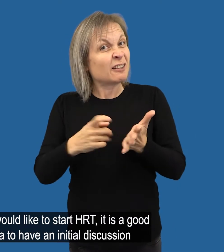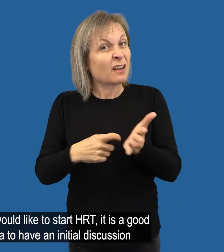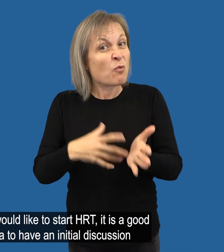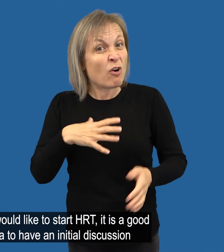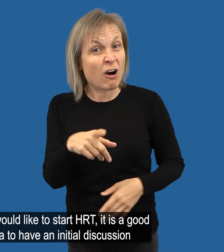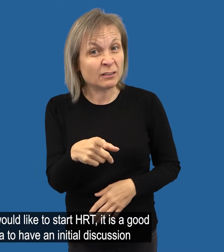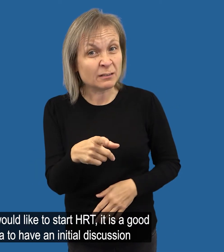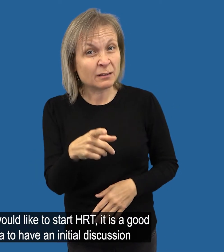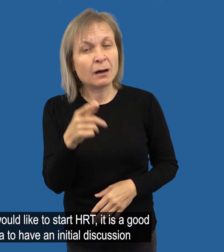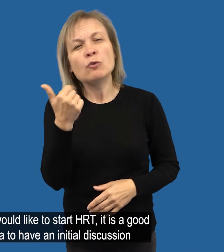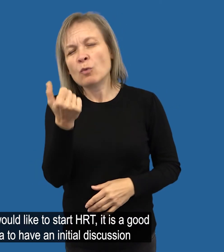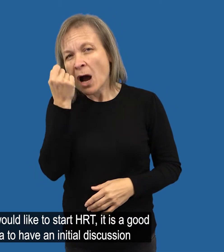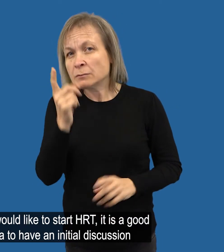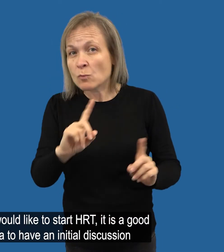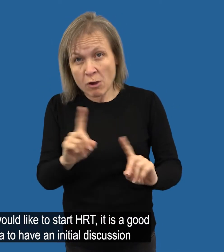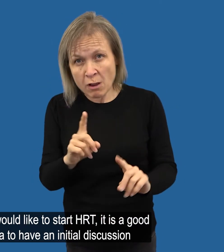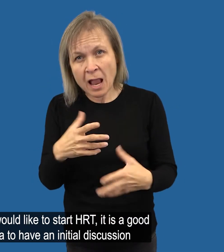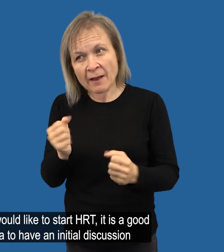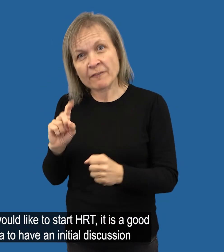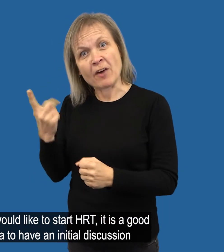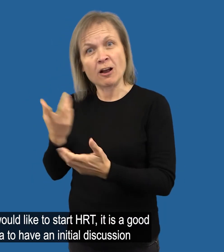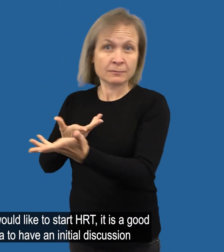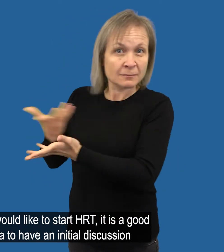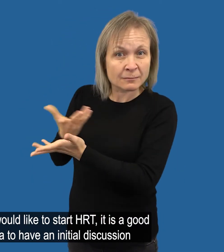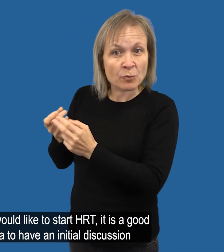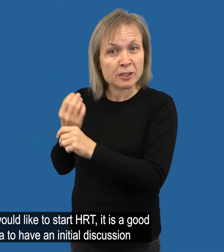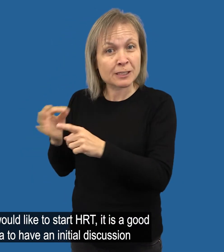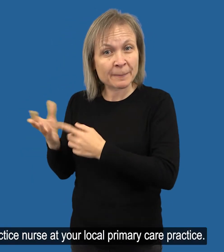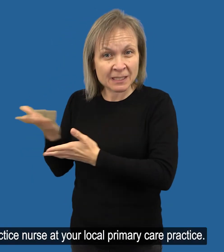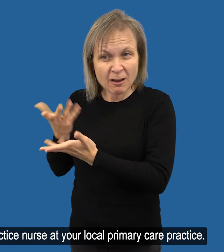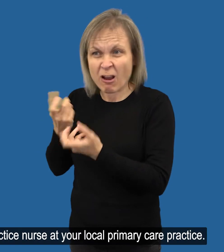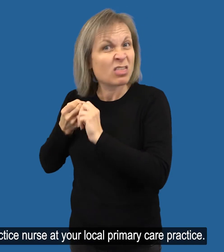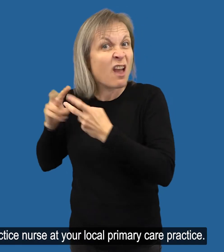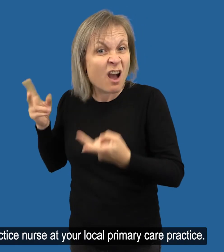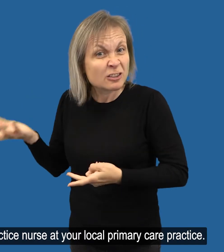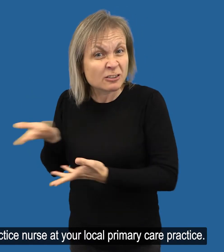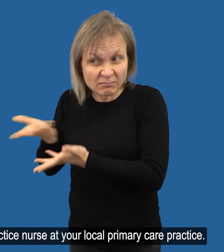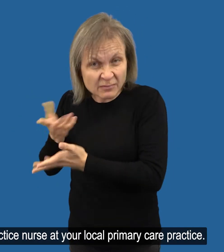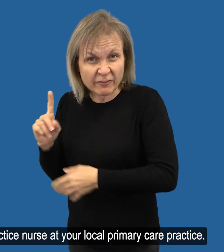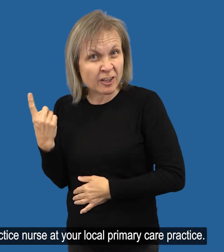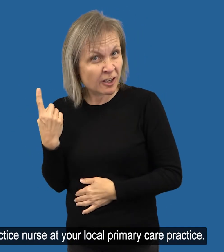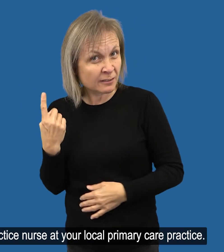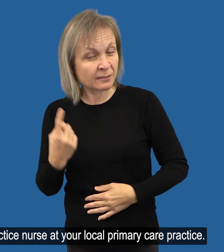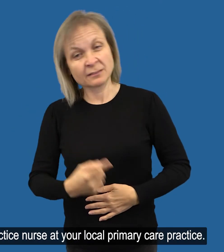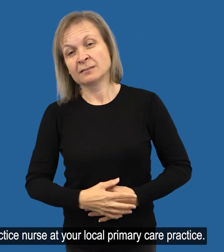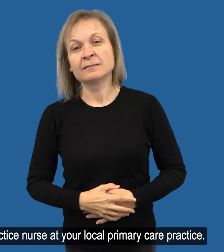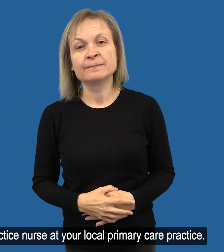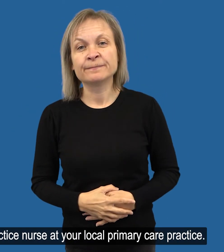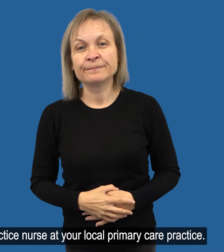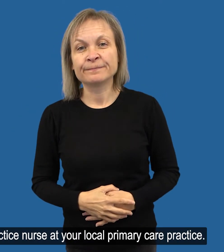If you would like to start HRT, it is a good idea to have an initial discussion with your GP or practice nurse at your local primary